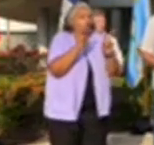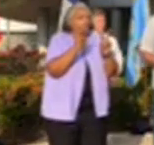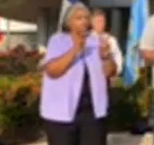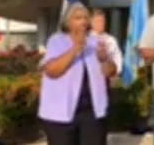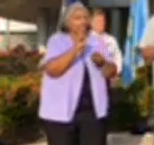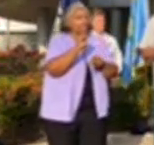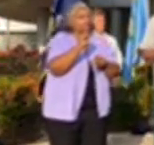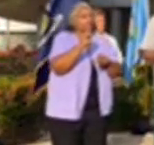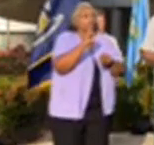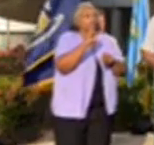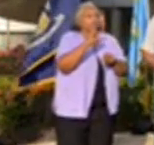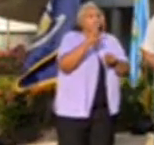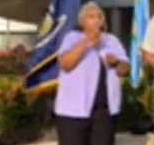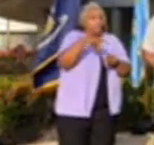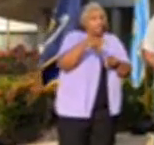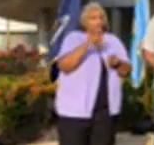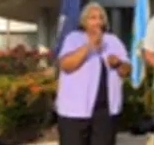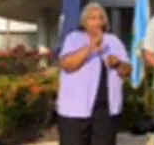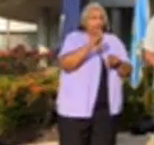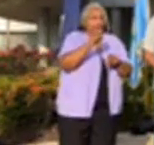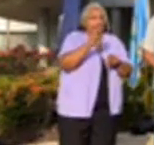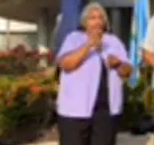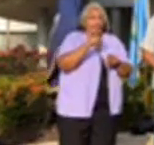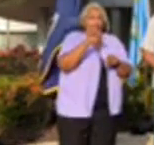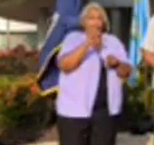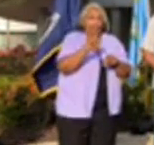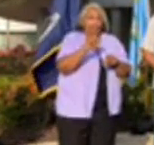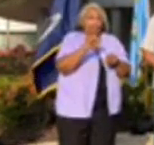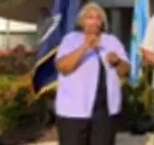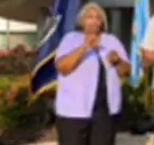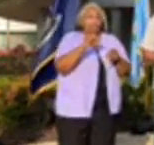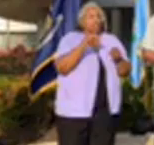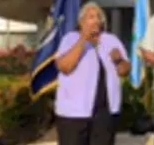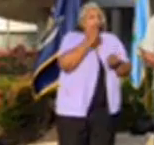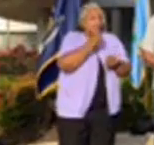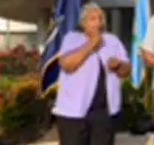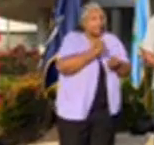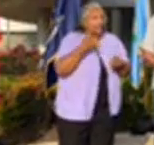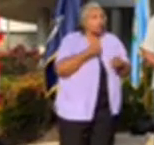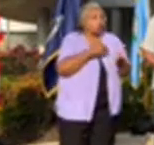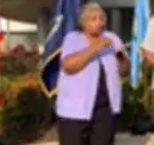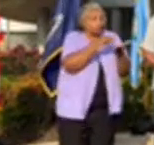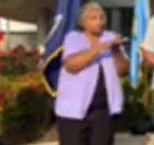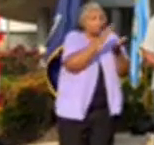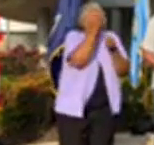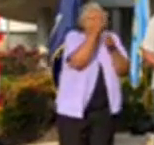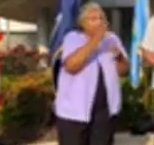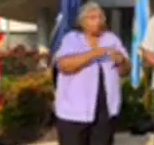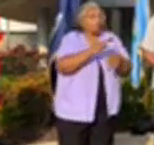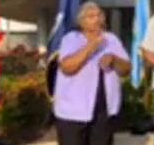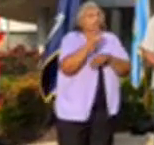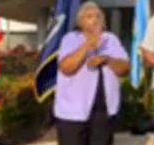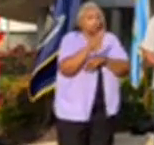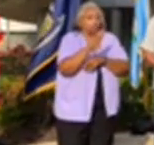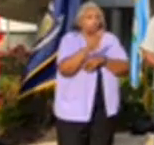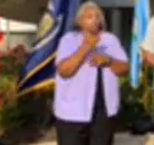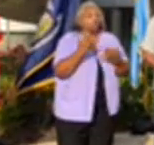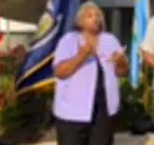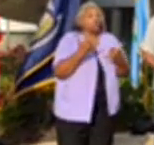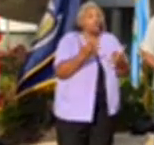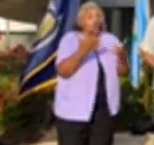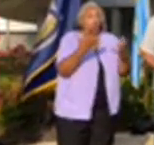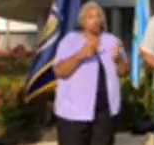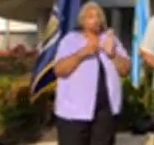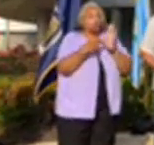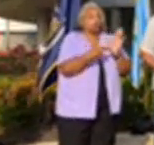sbpg.net. We're doing twice daily updates on Facebook, and we want you to do that. But today we're here to show a